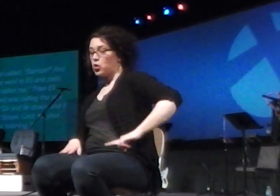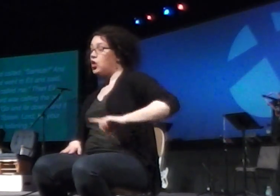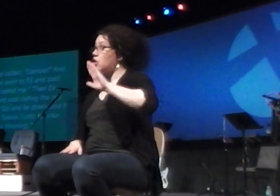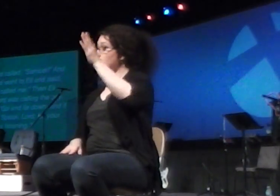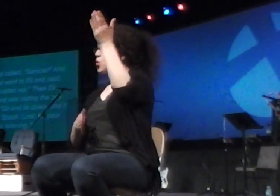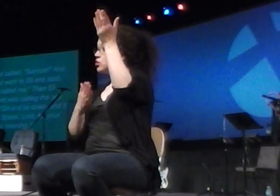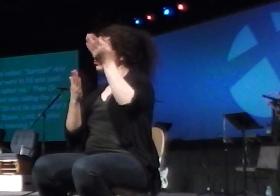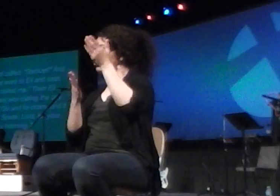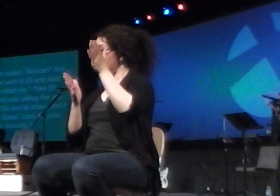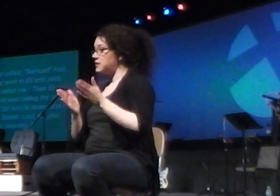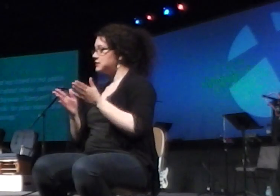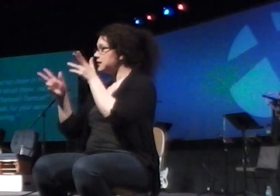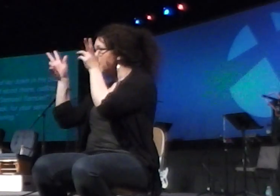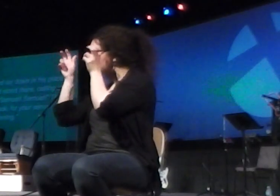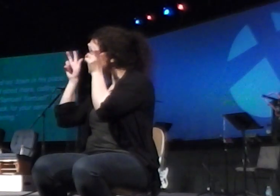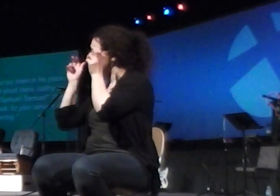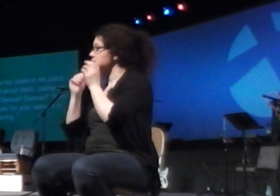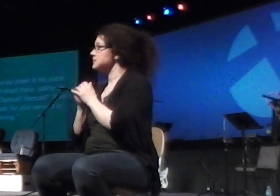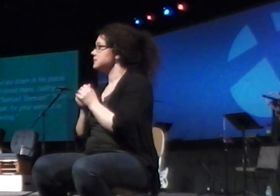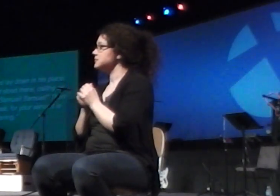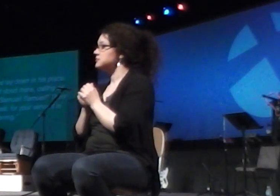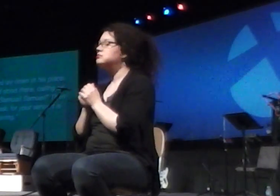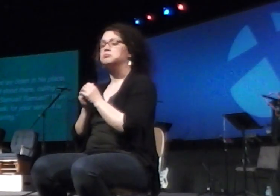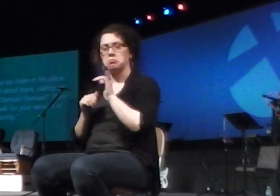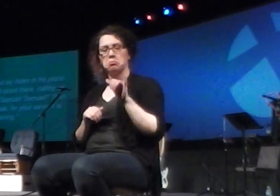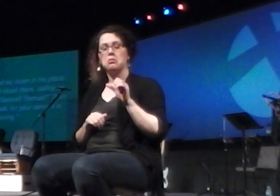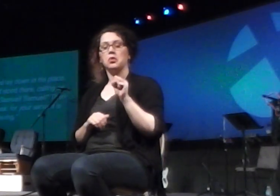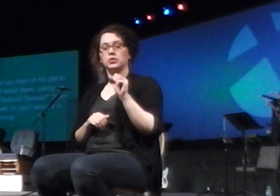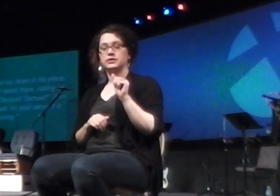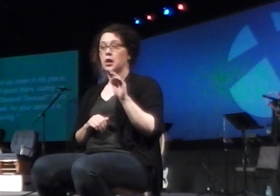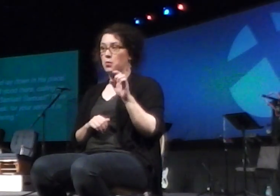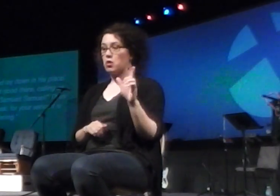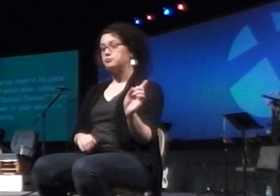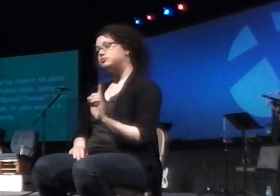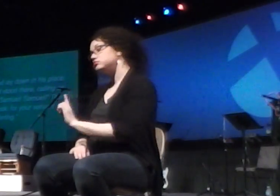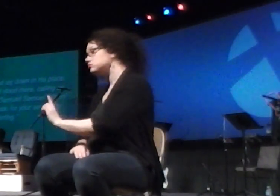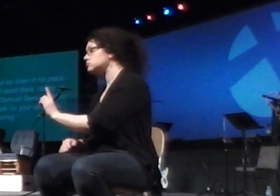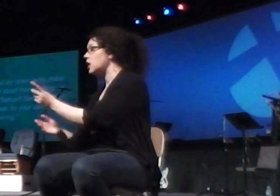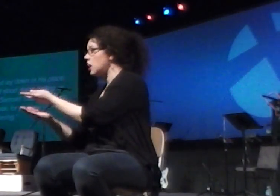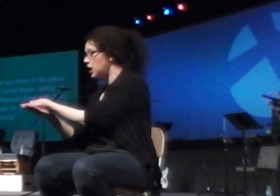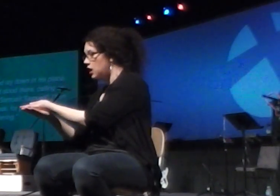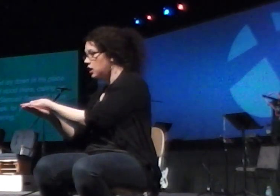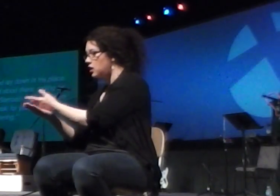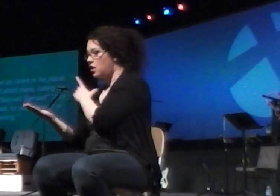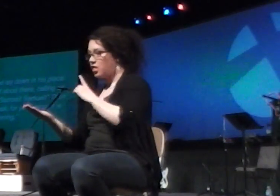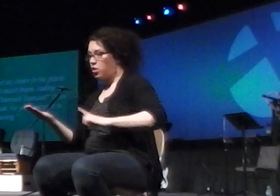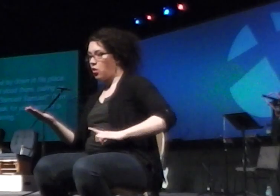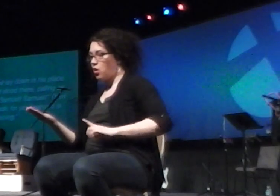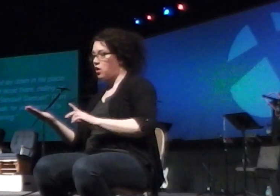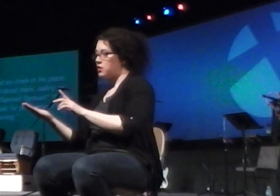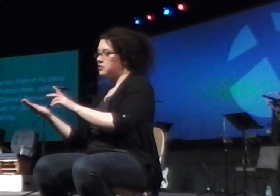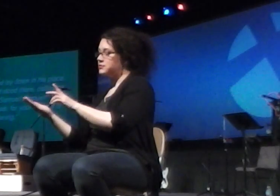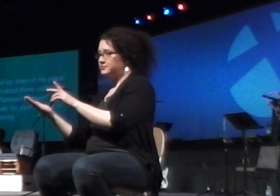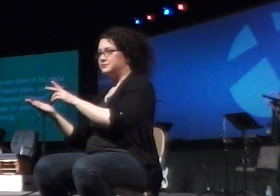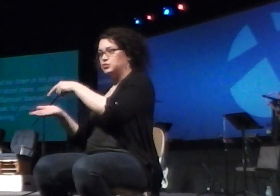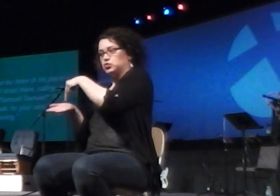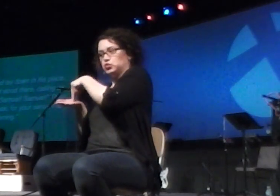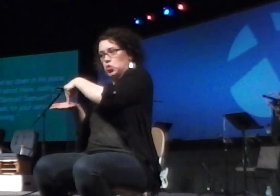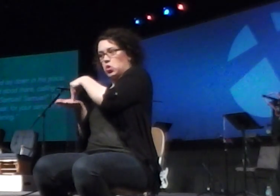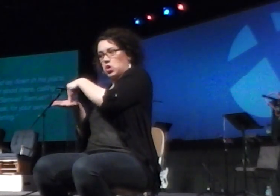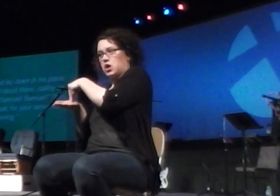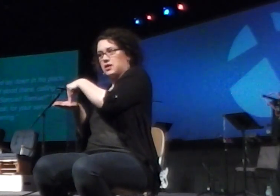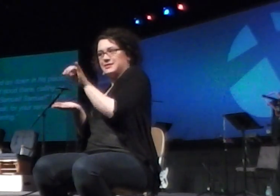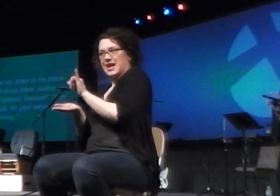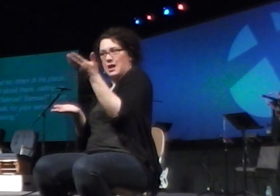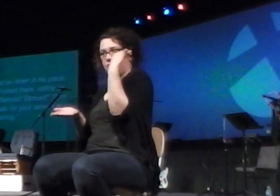servant is listening. So Samuel went and lay down in his place. The Lord came and stood there, calling as at the other